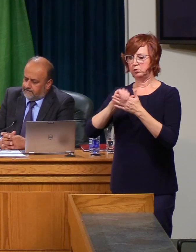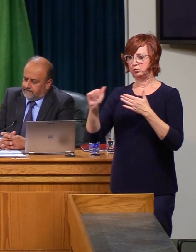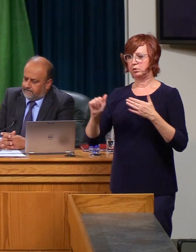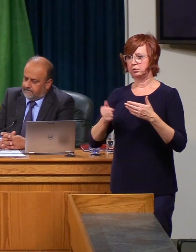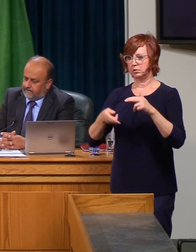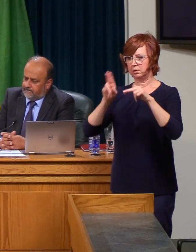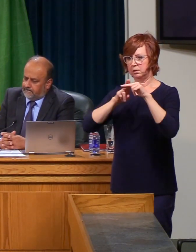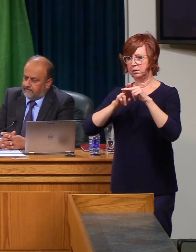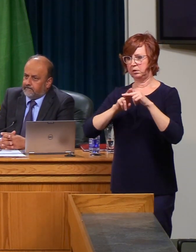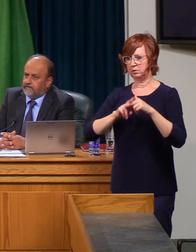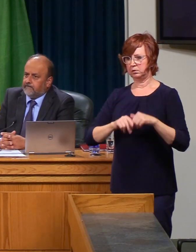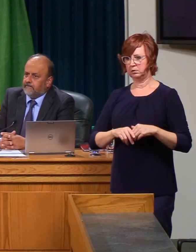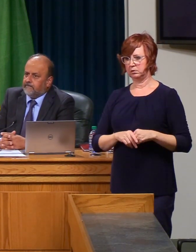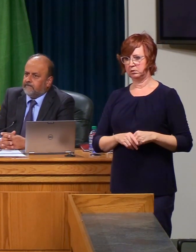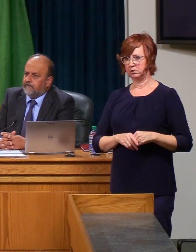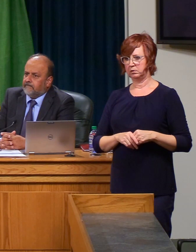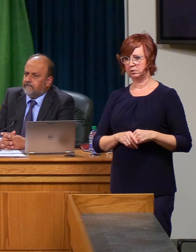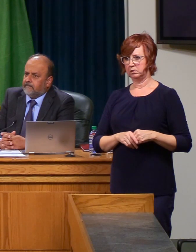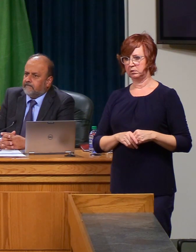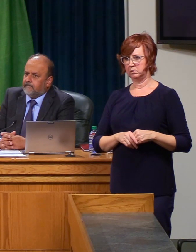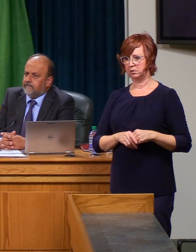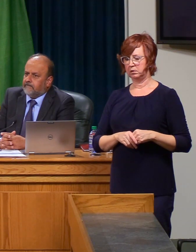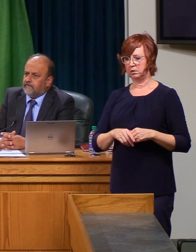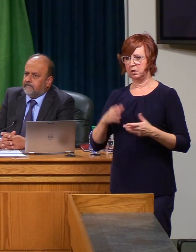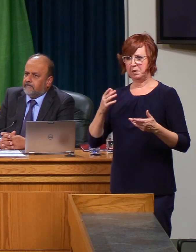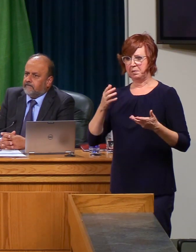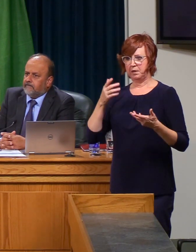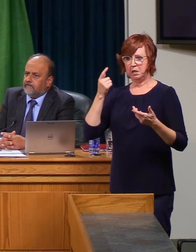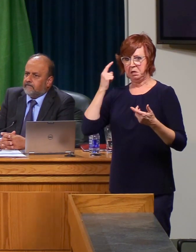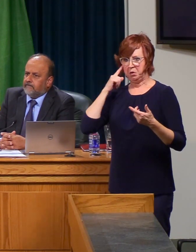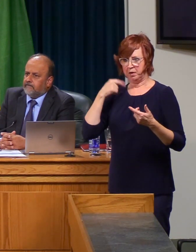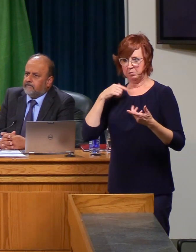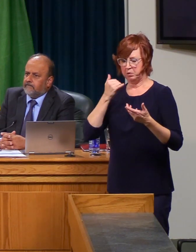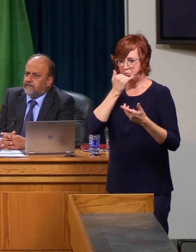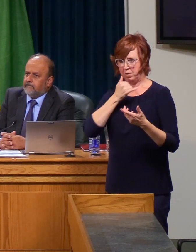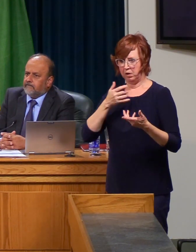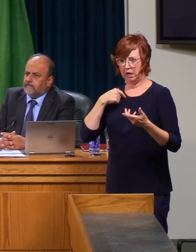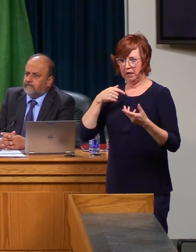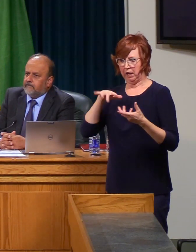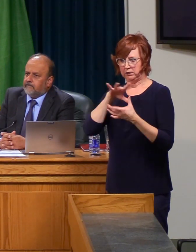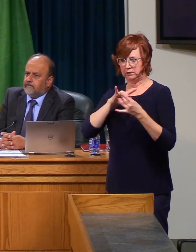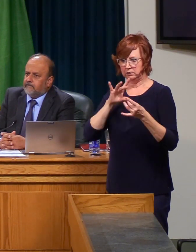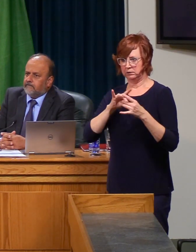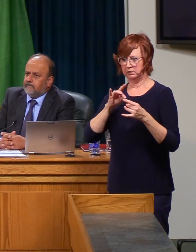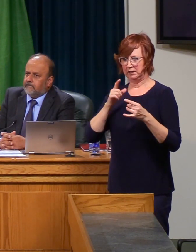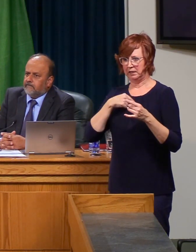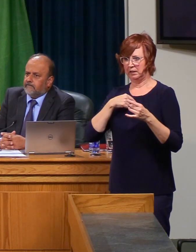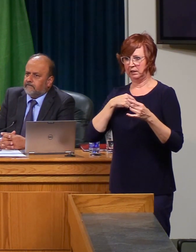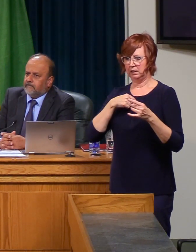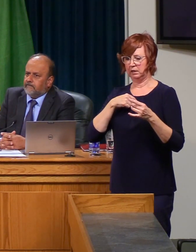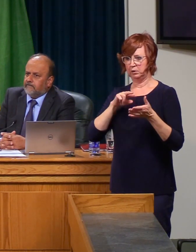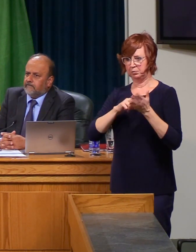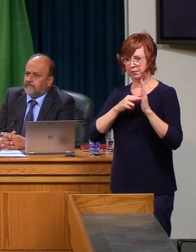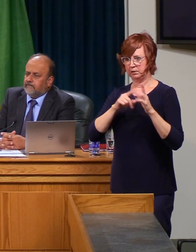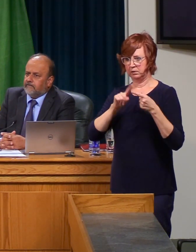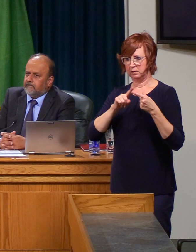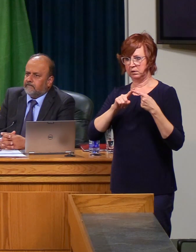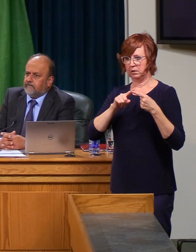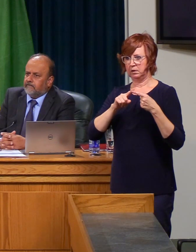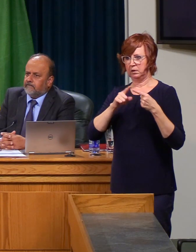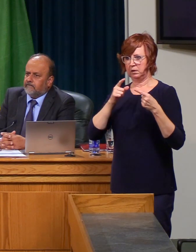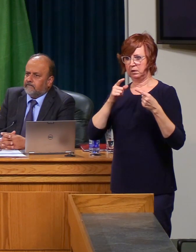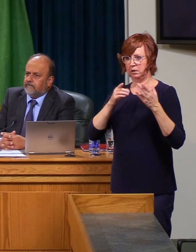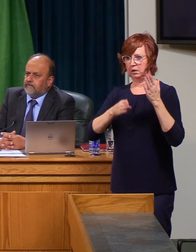increase there with respect to mental health and addictions. You may have actually misheard. I think I actually meant to say those who may be